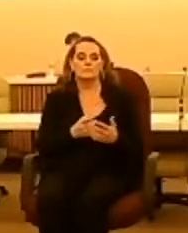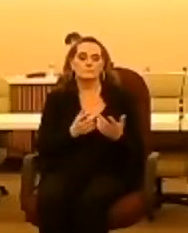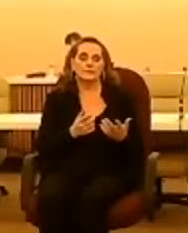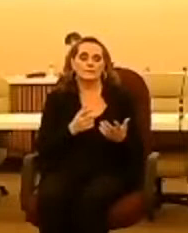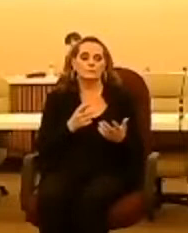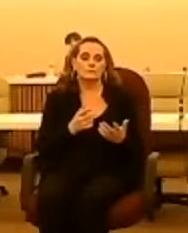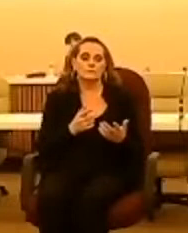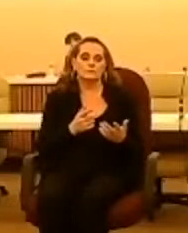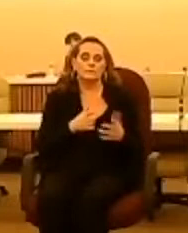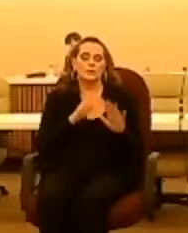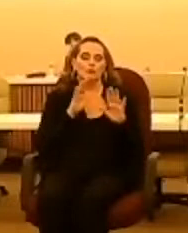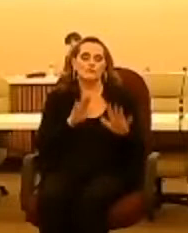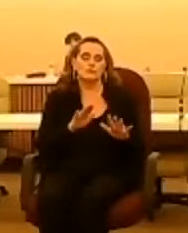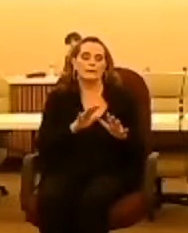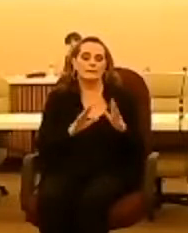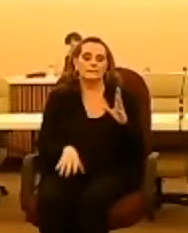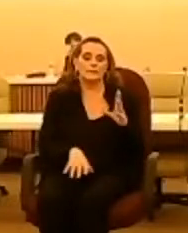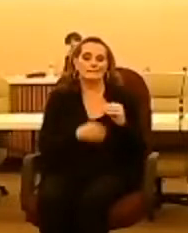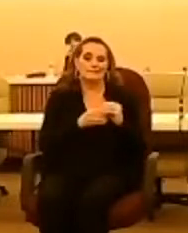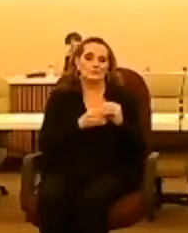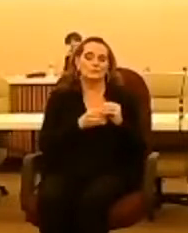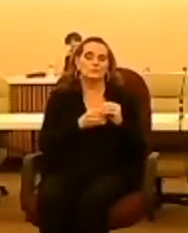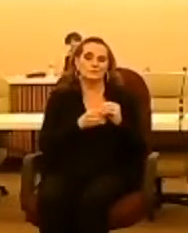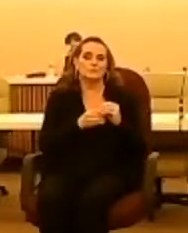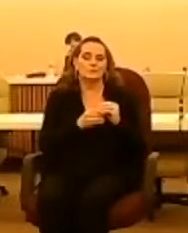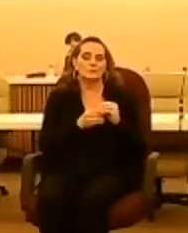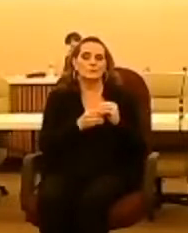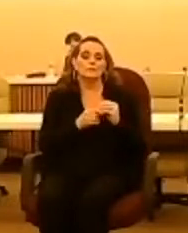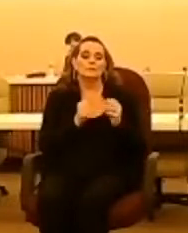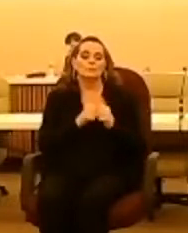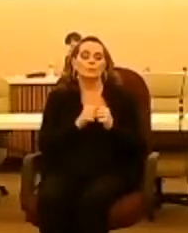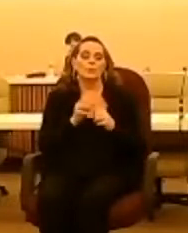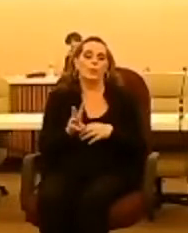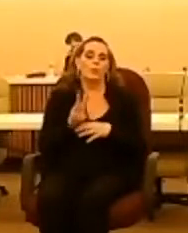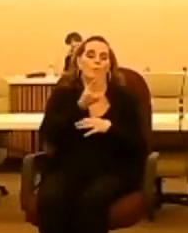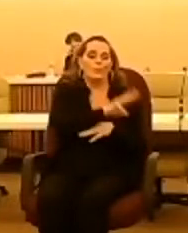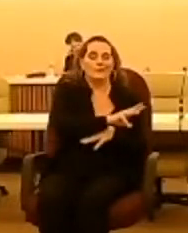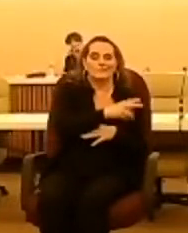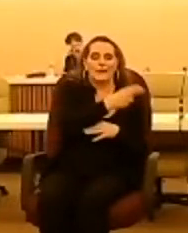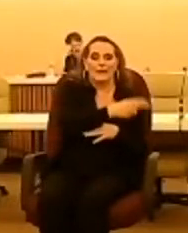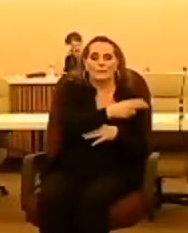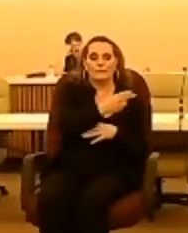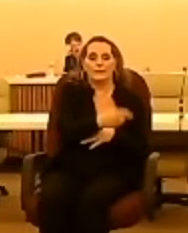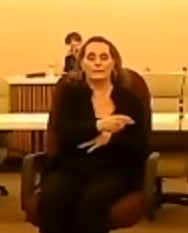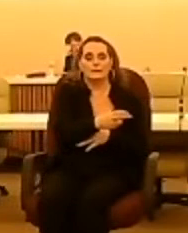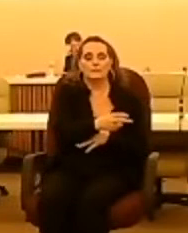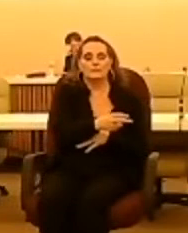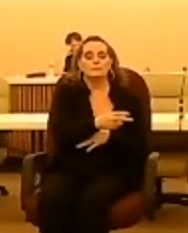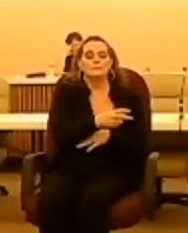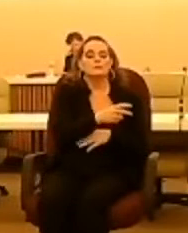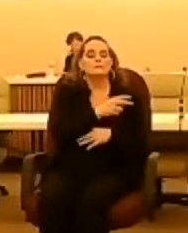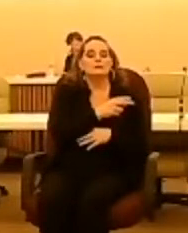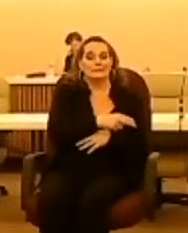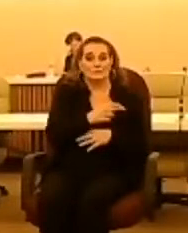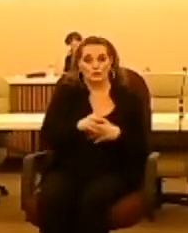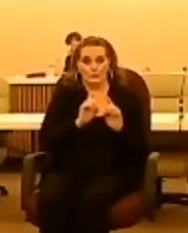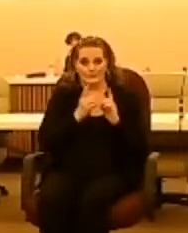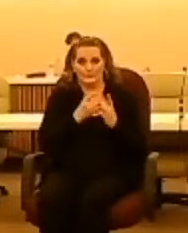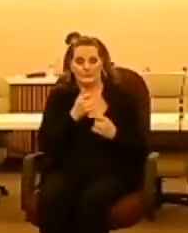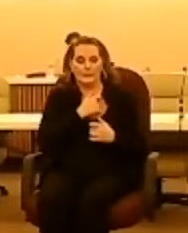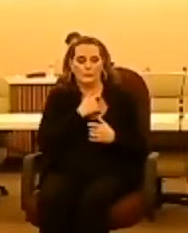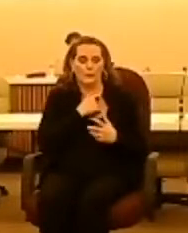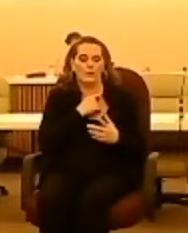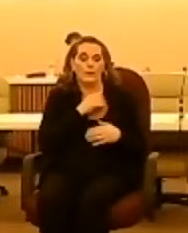would be a great addition to the West Henrietta Historic District that we're in the process of